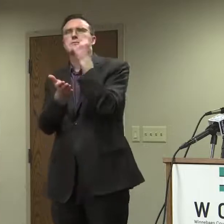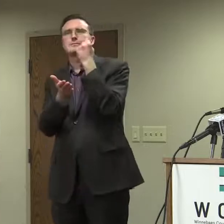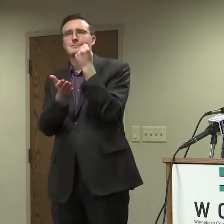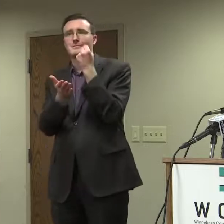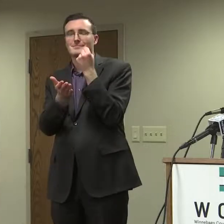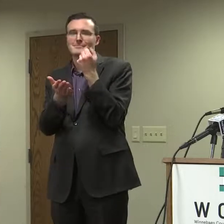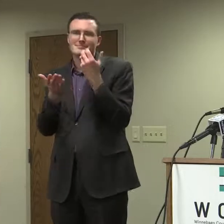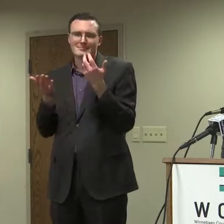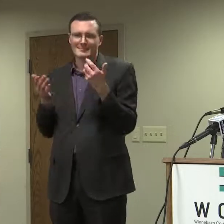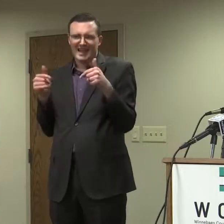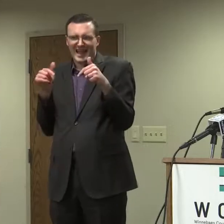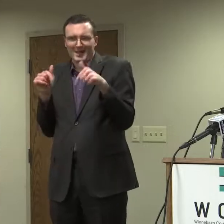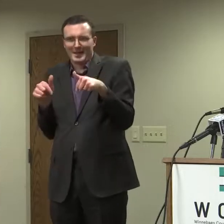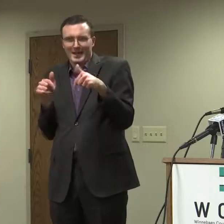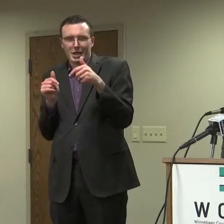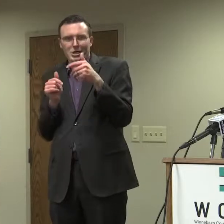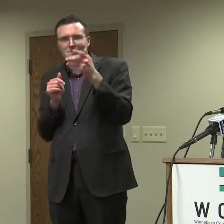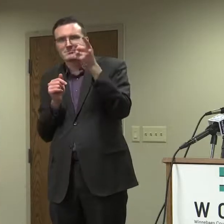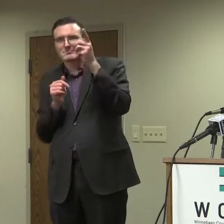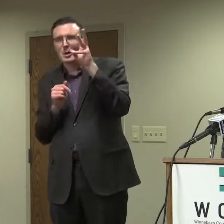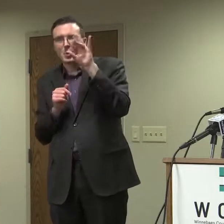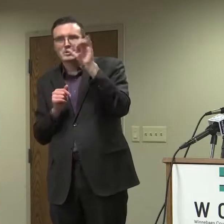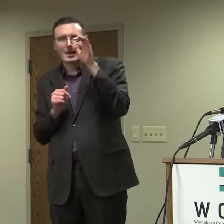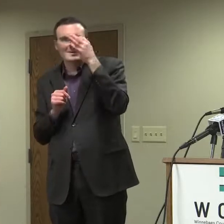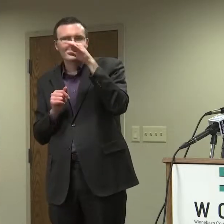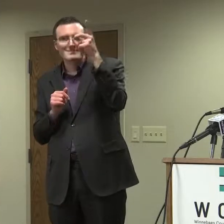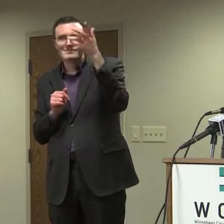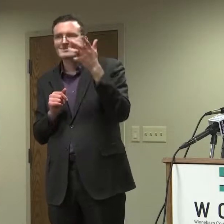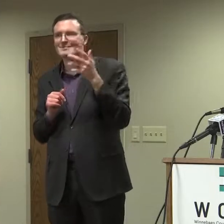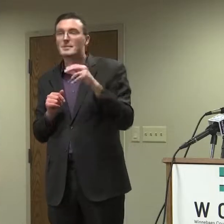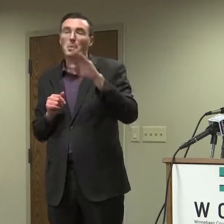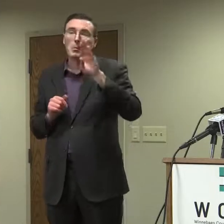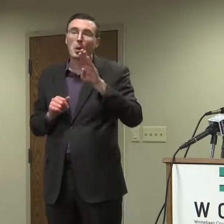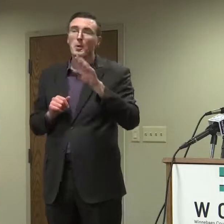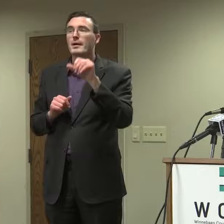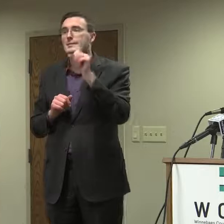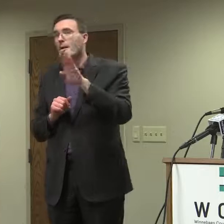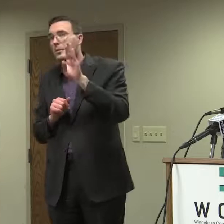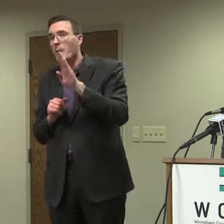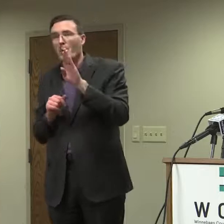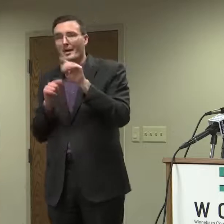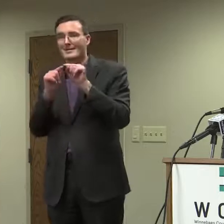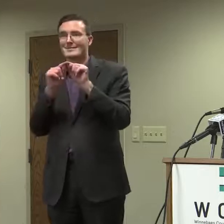we're a borderline county, right? So Beloit to South Beloit and back, back and forth.